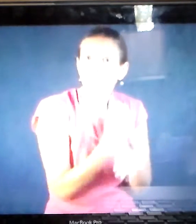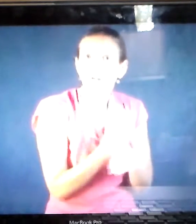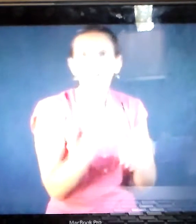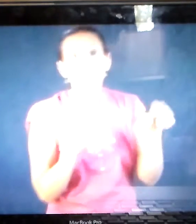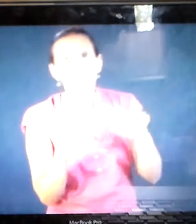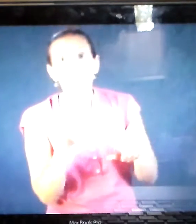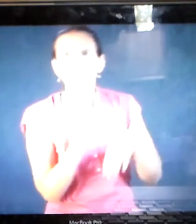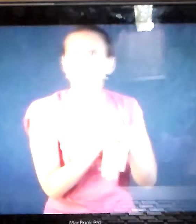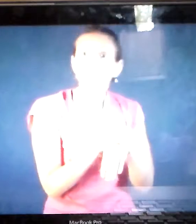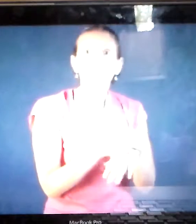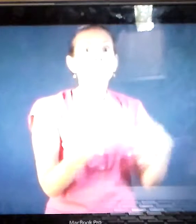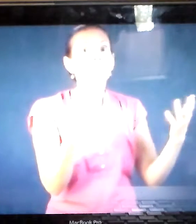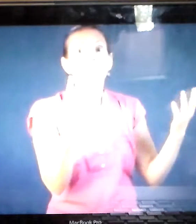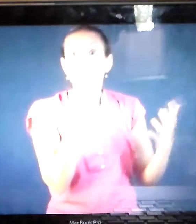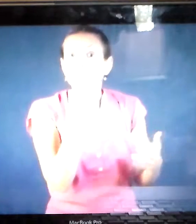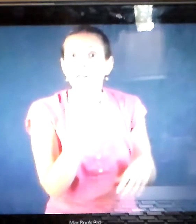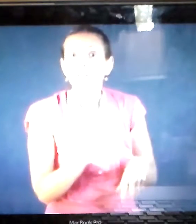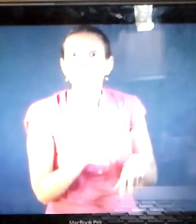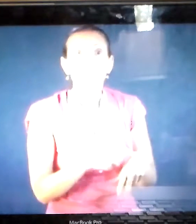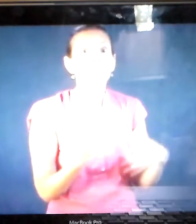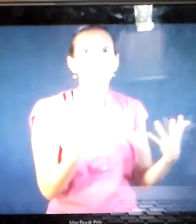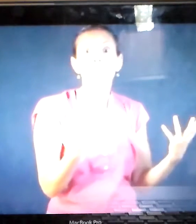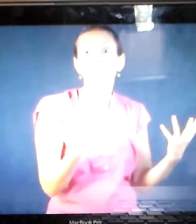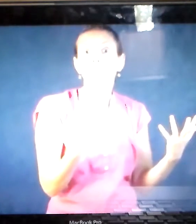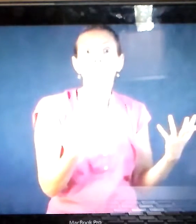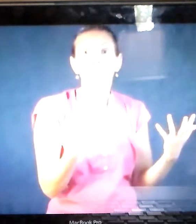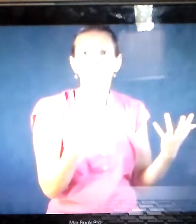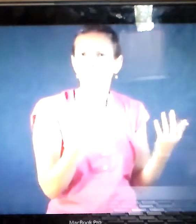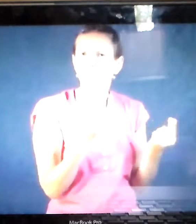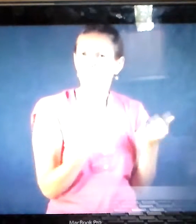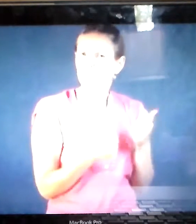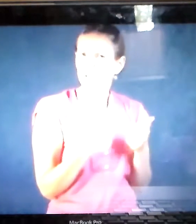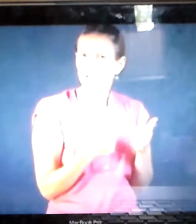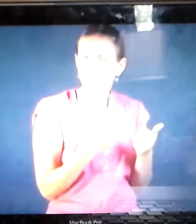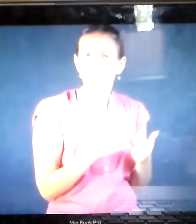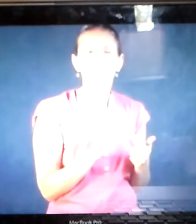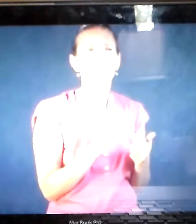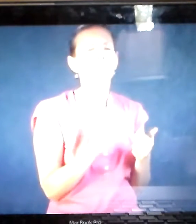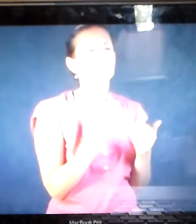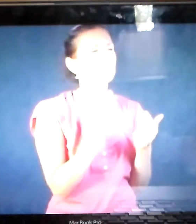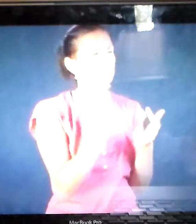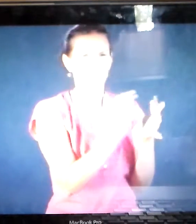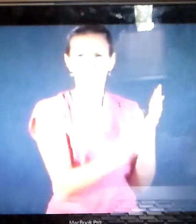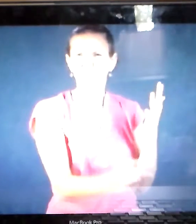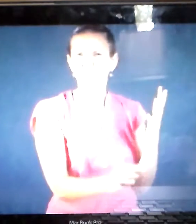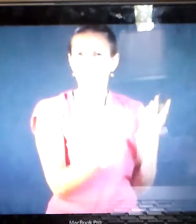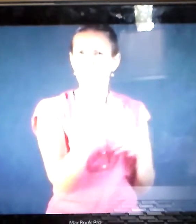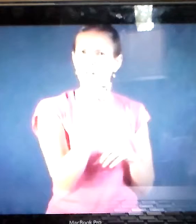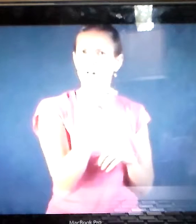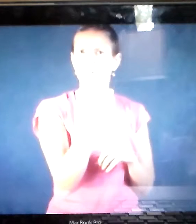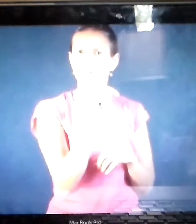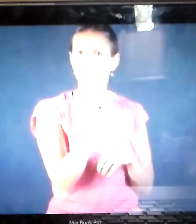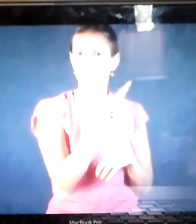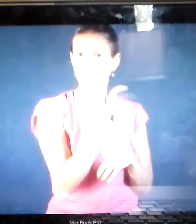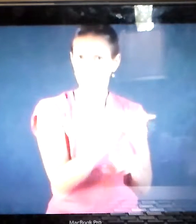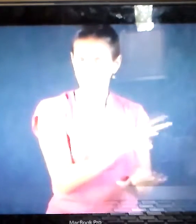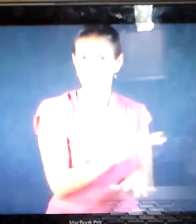in the classroom, such as math and English and science, and how they varied and which one was